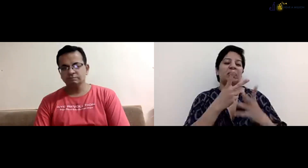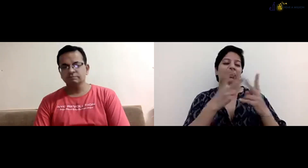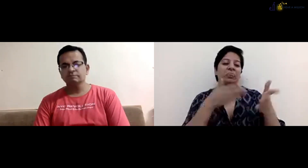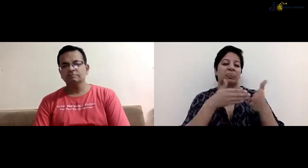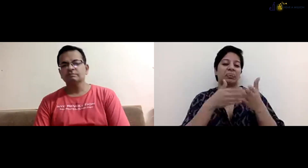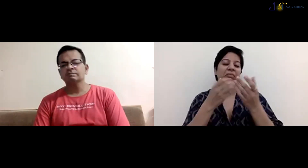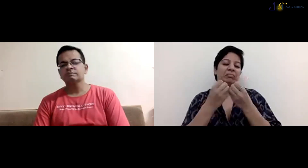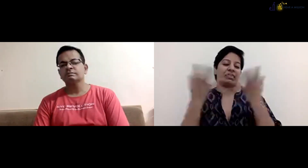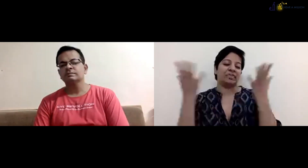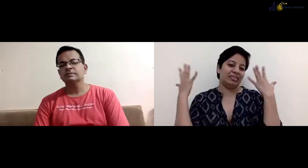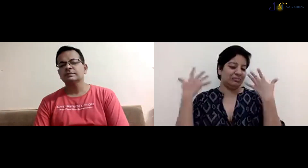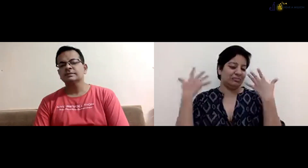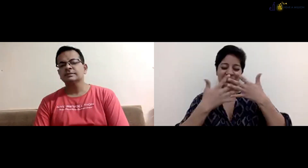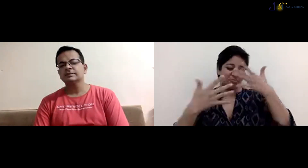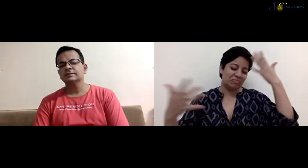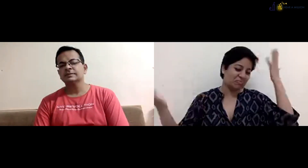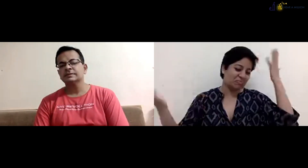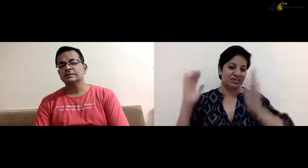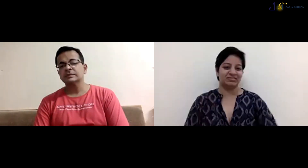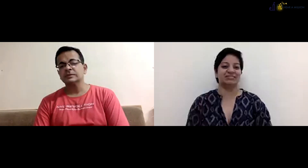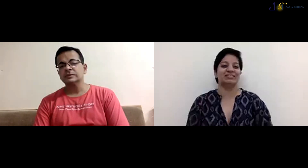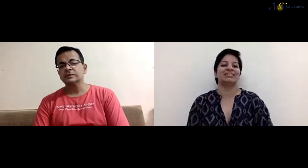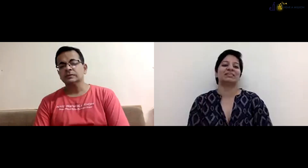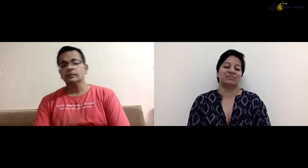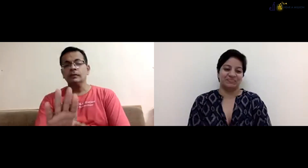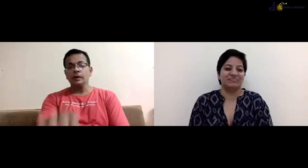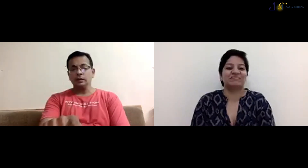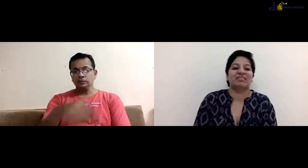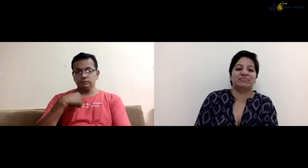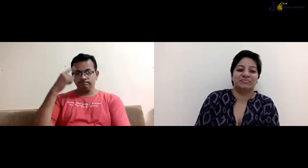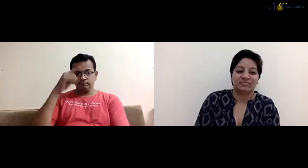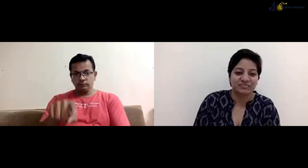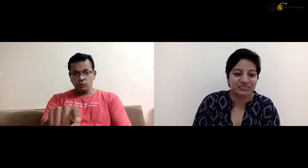see everyone, whoever is doing the standing in the queue.